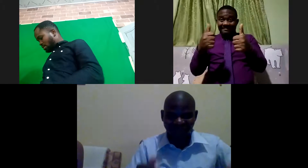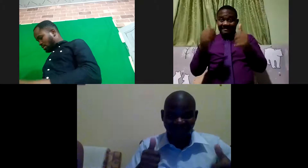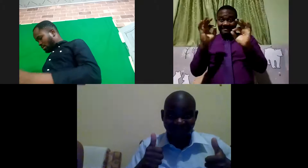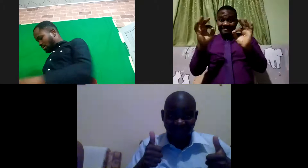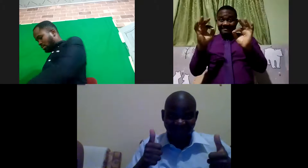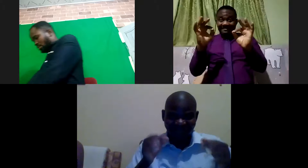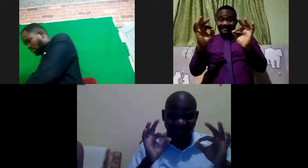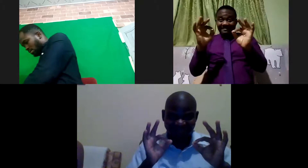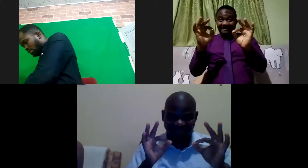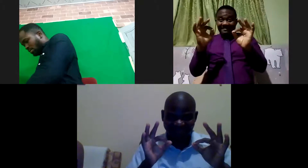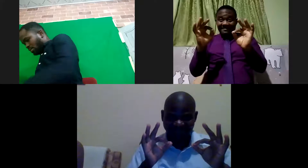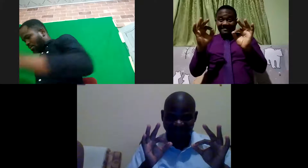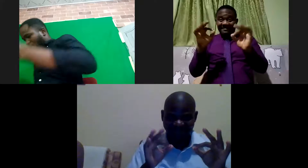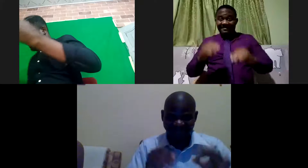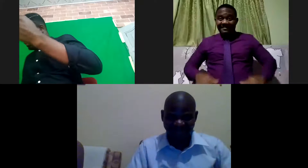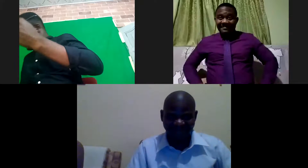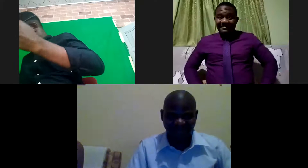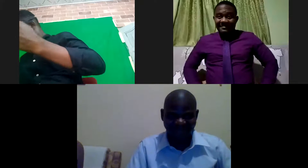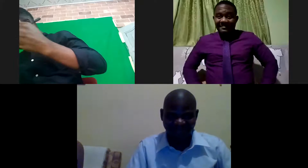Okay.